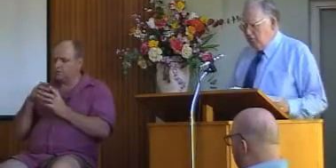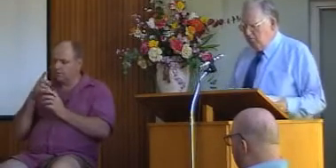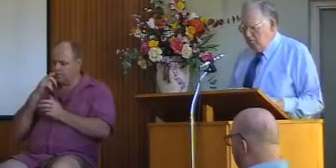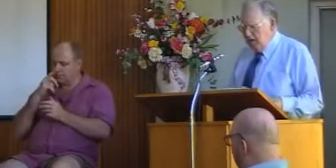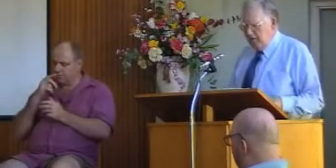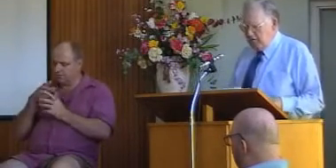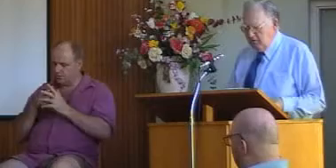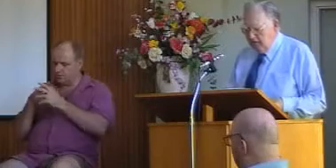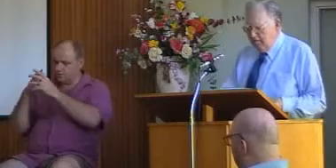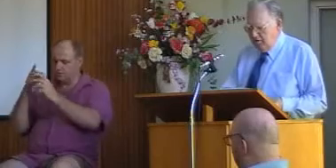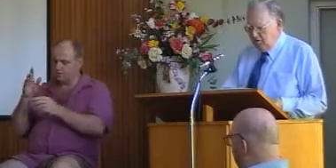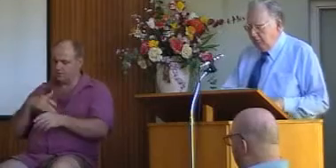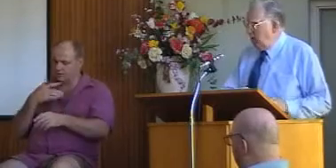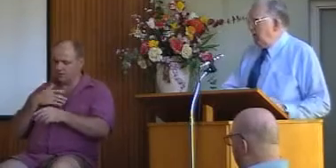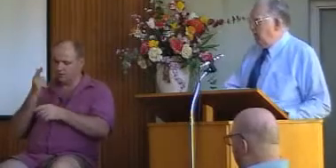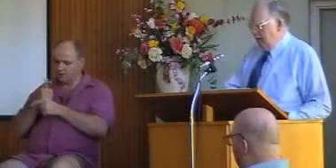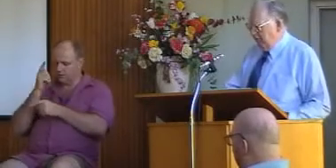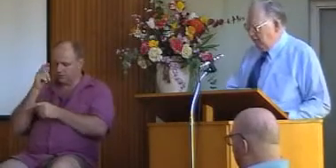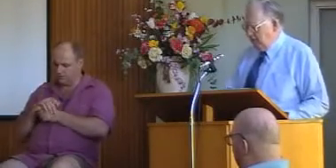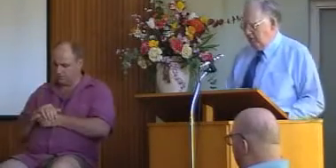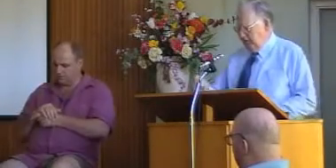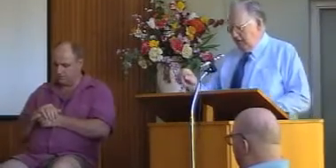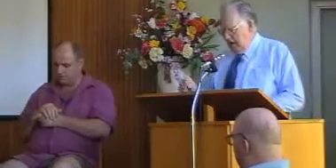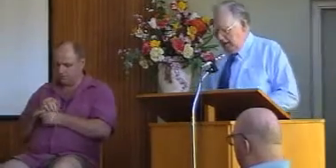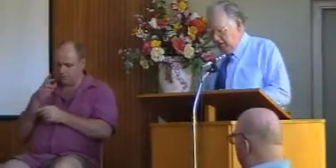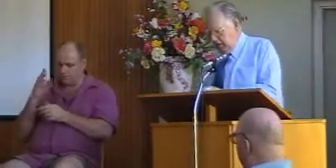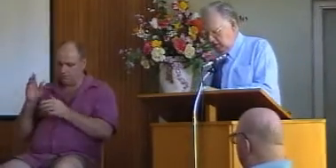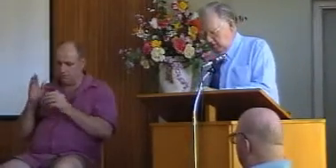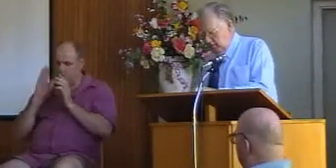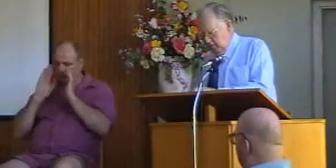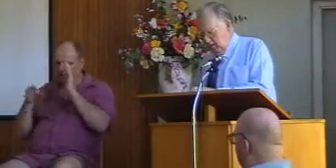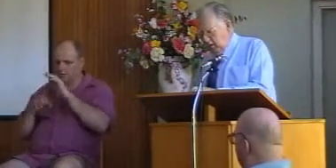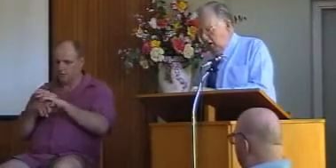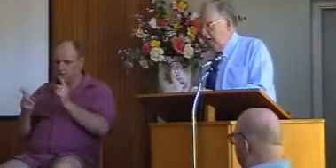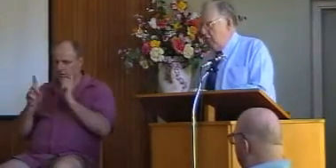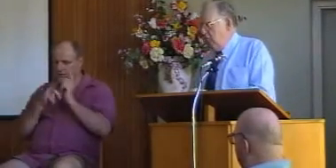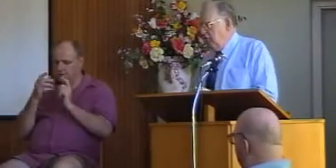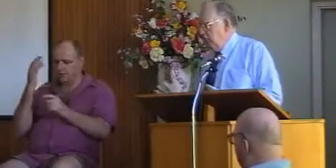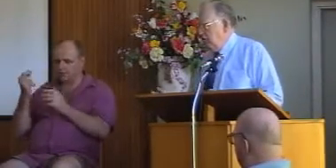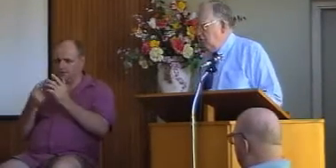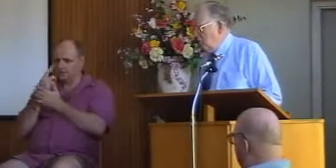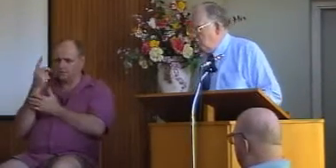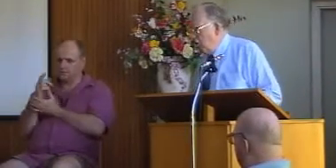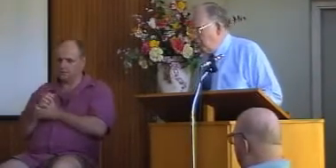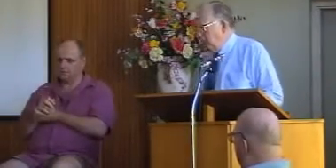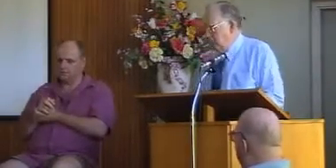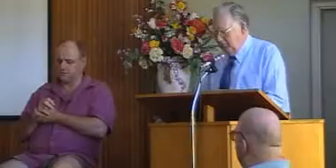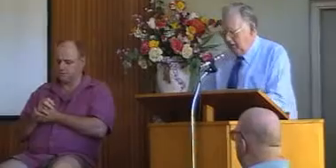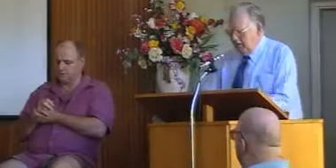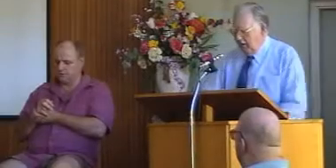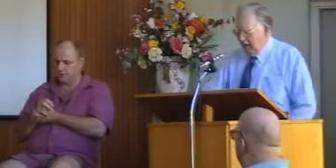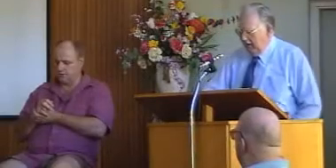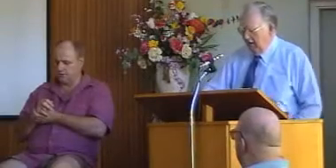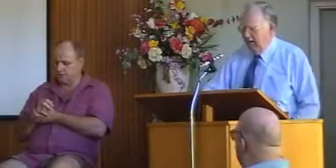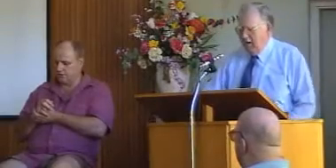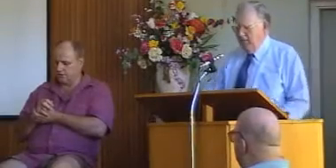been tremendous numbers of things that have occurred over the years. And I love it when you read John's Gospel